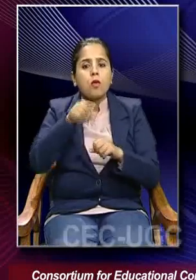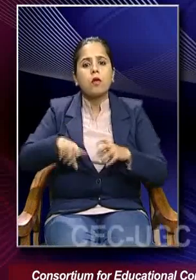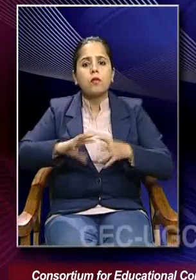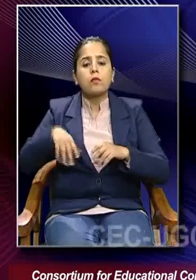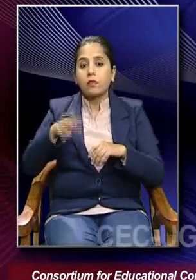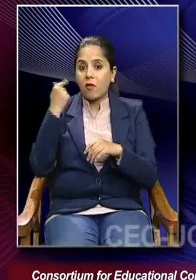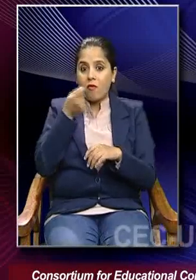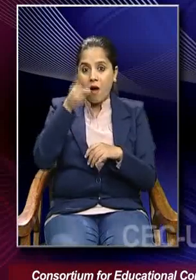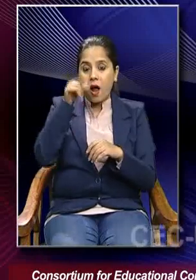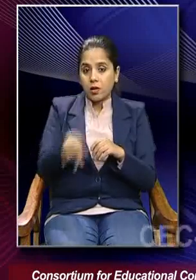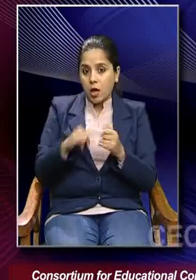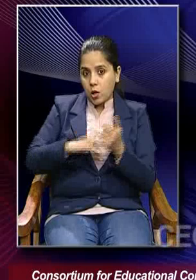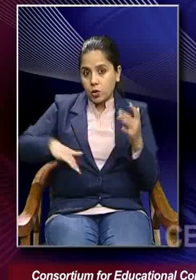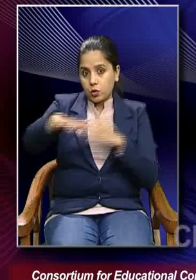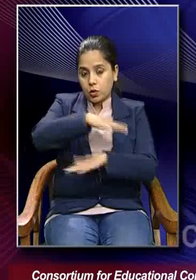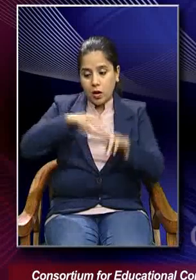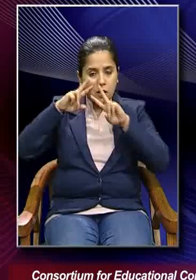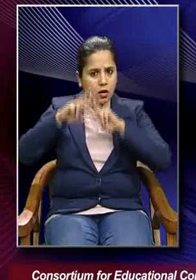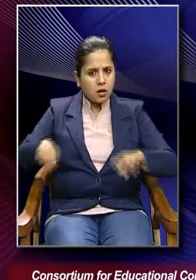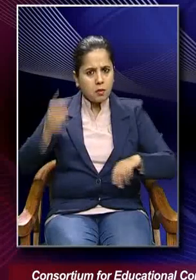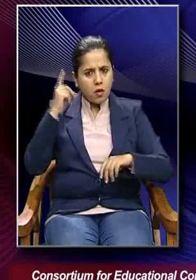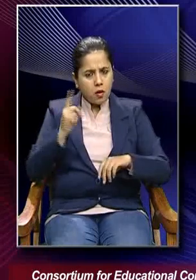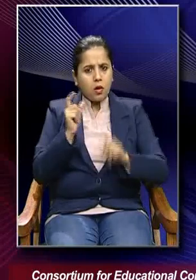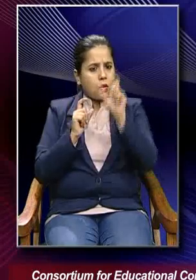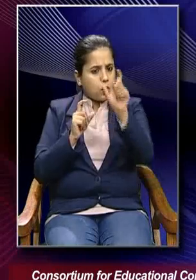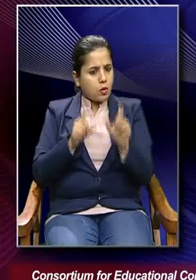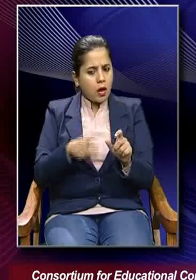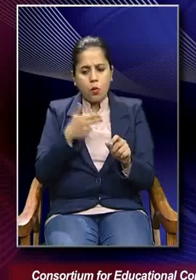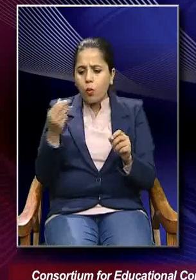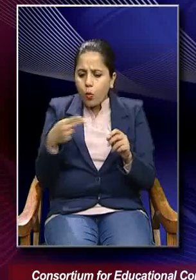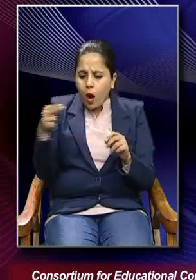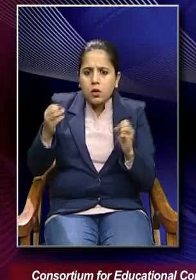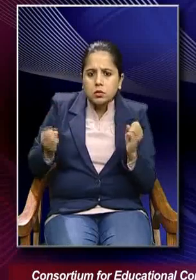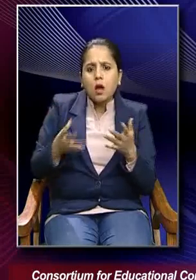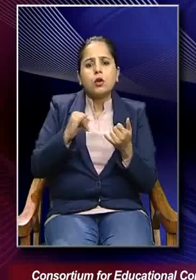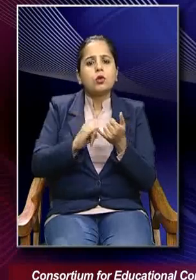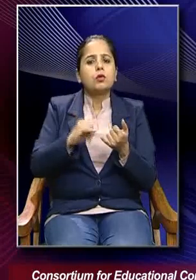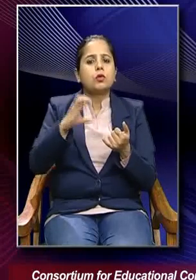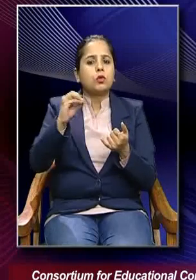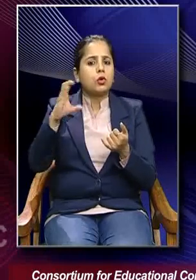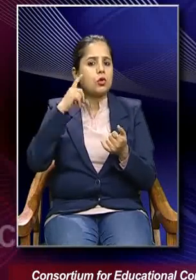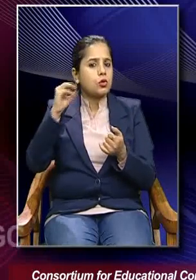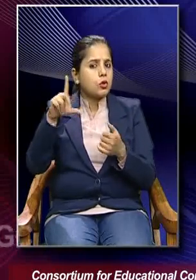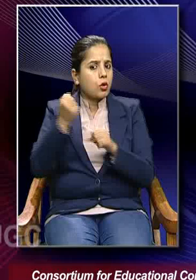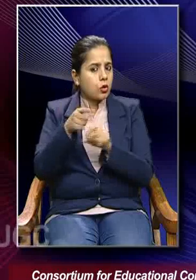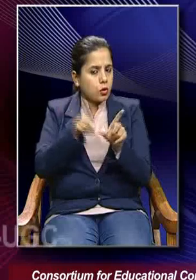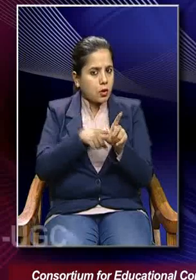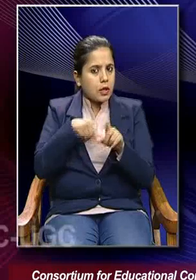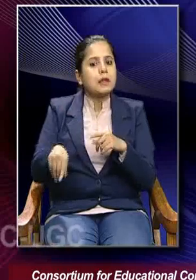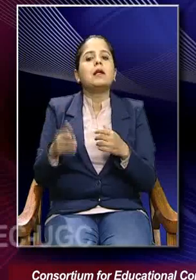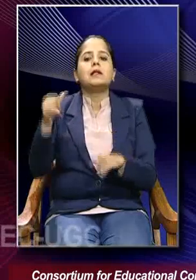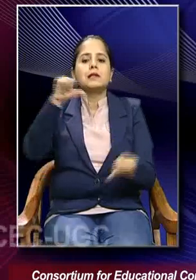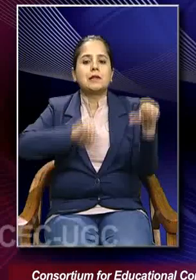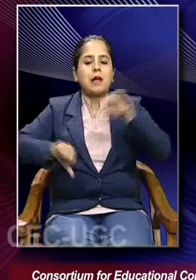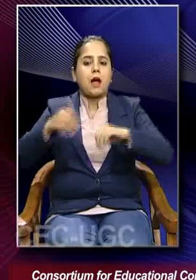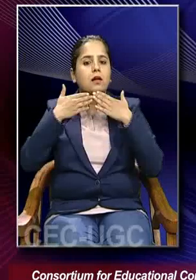of sociology, invents this term sociology as a science of study, a